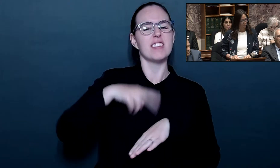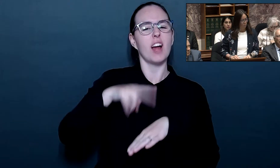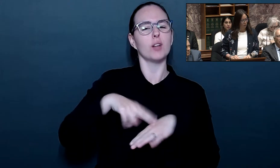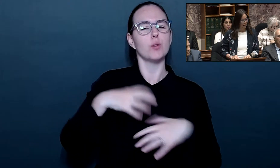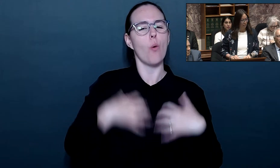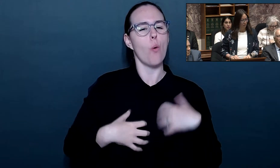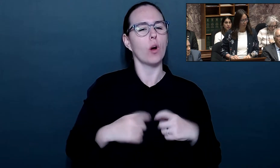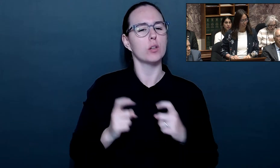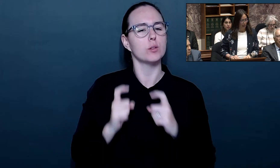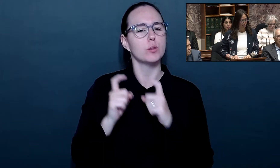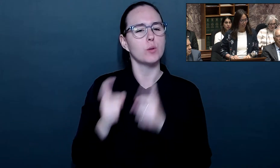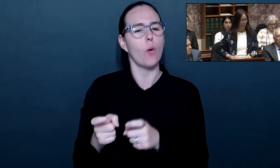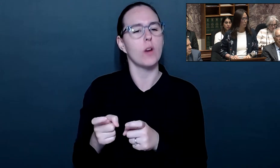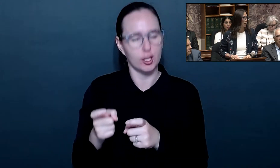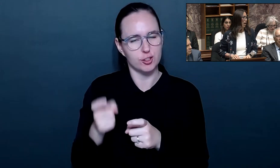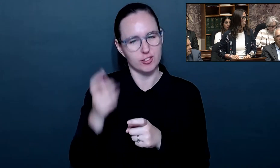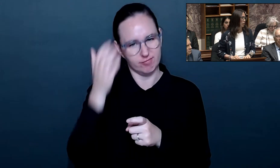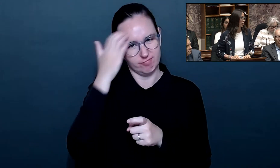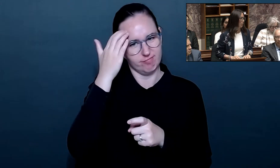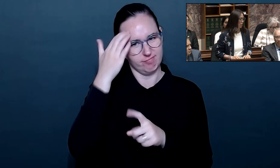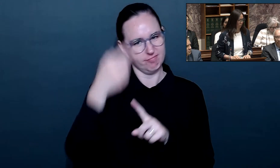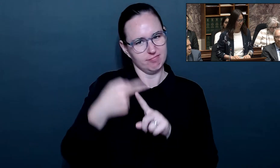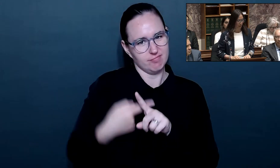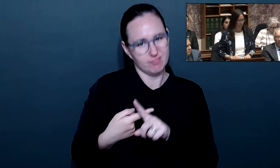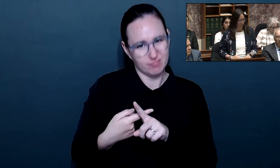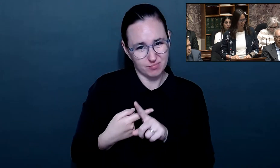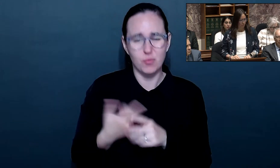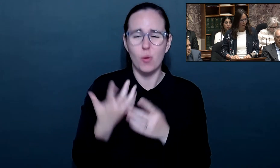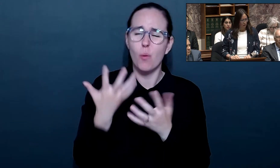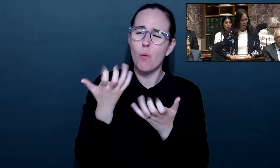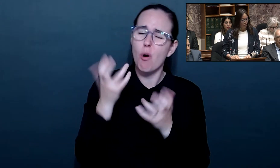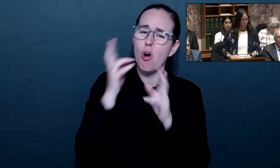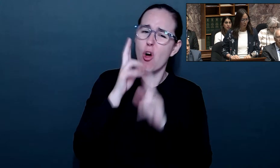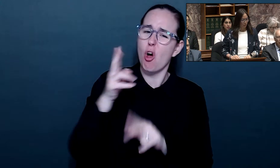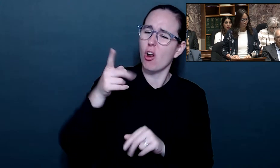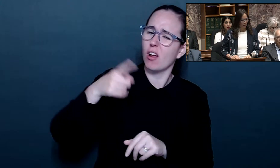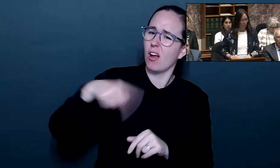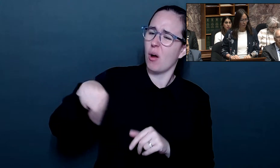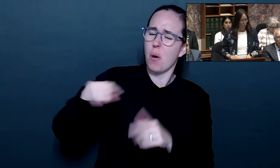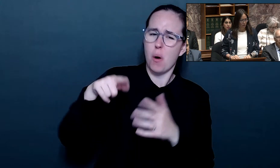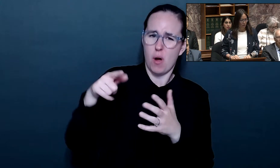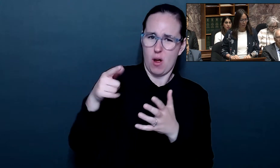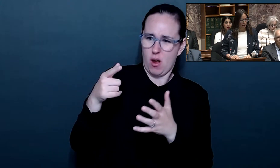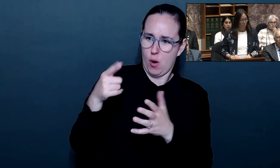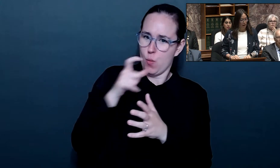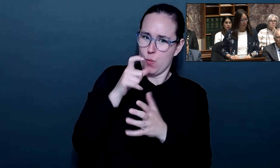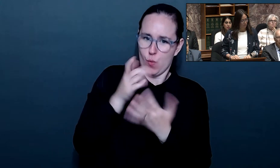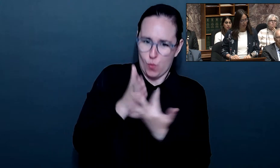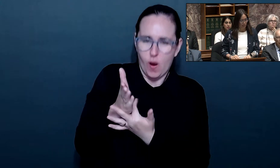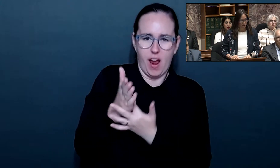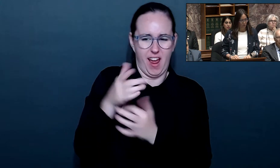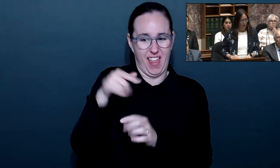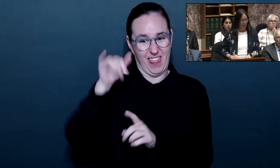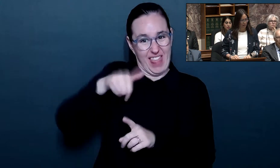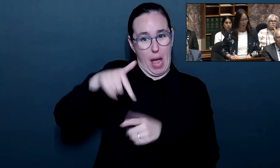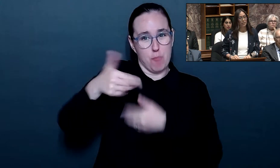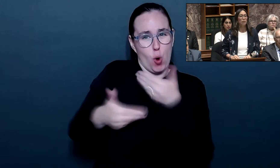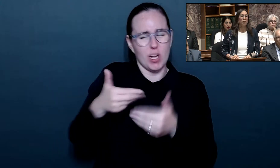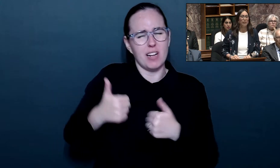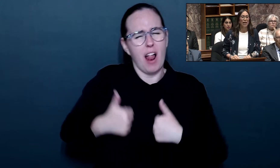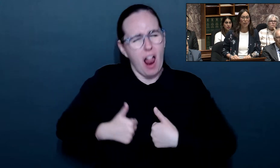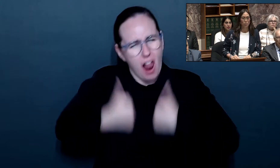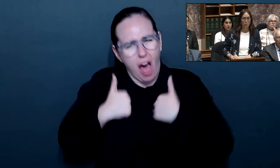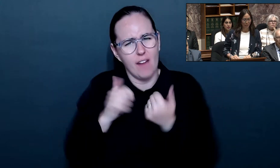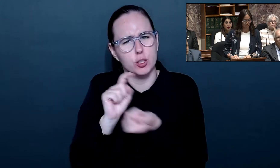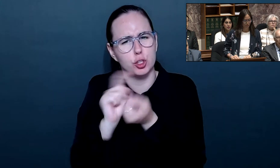It's an important and selfless act that has the power to transform lives. Organ donation is one of the impactful acts of humanity that